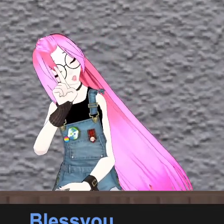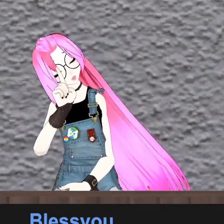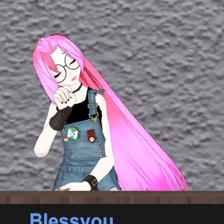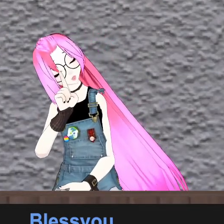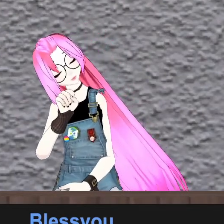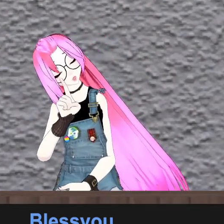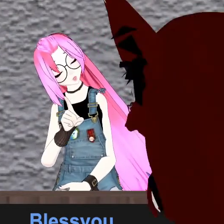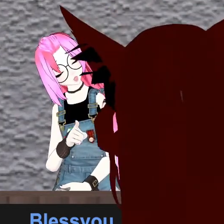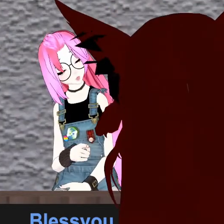mostly?